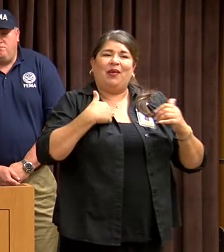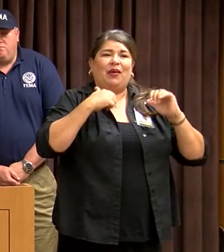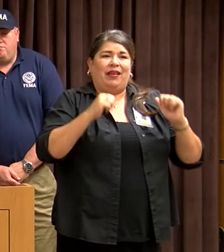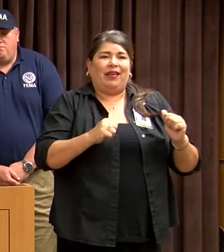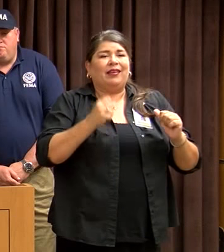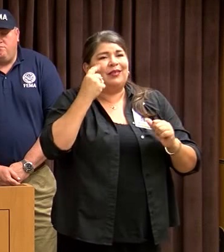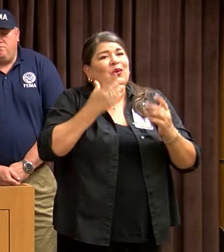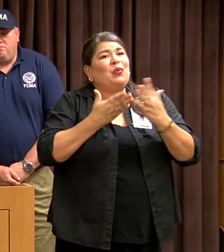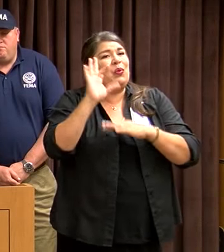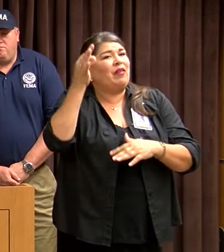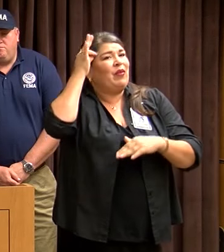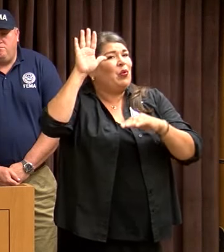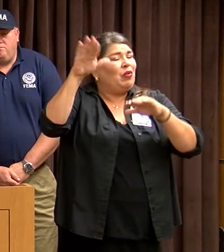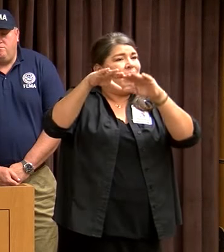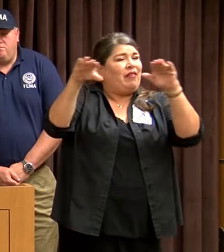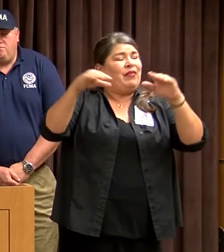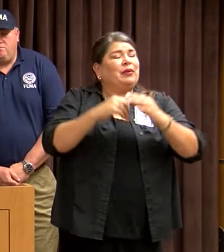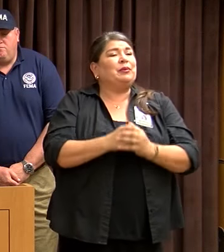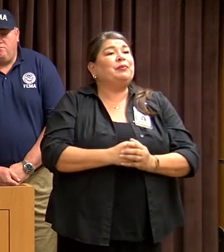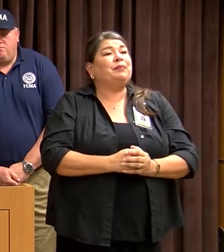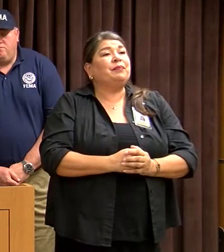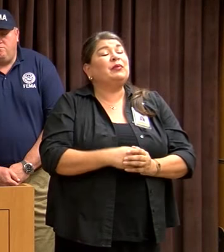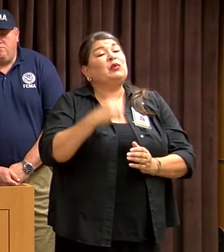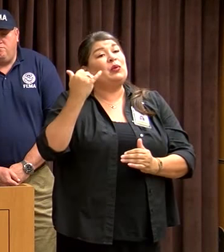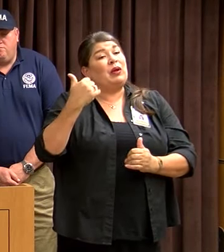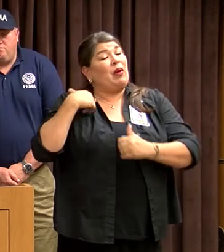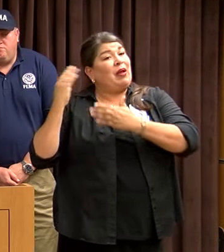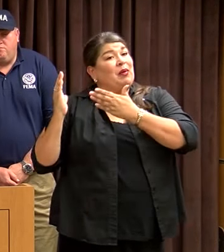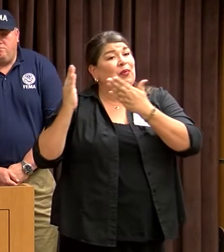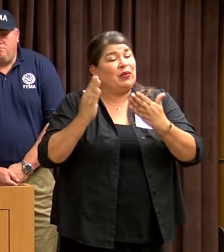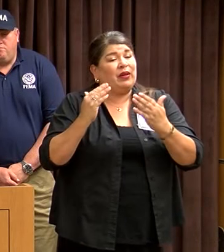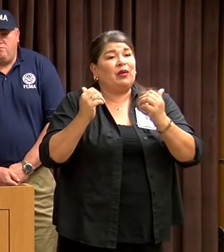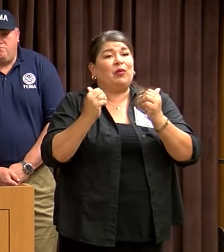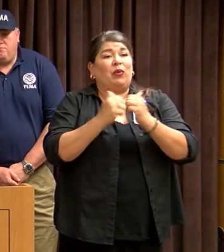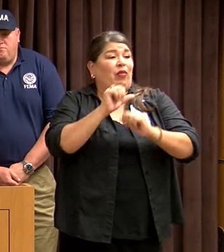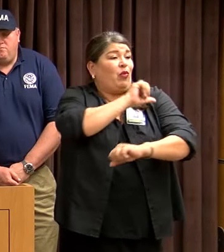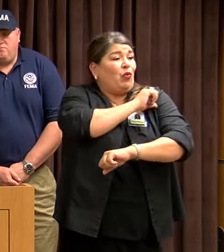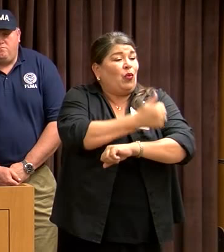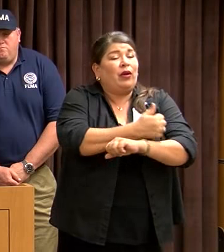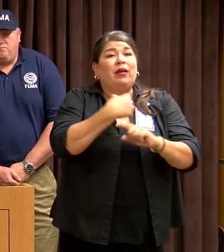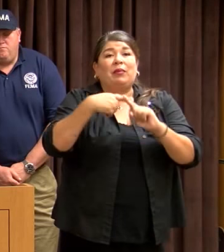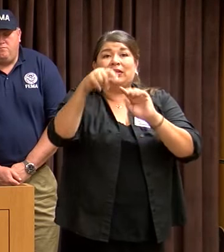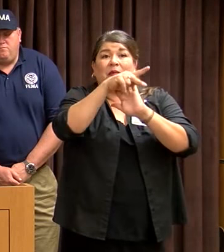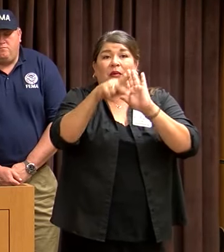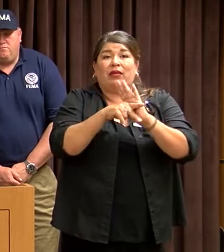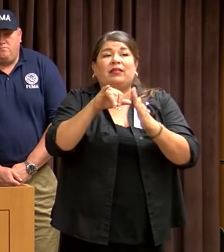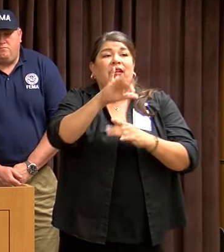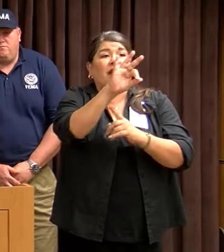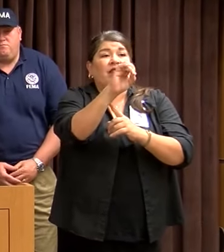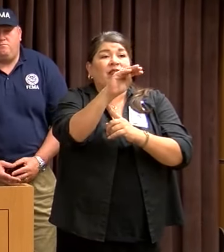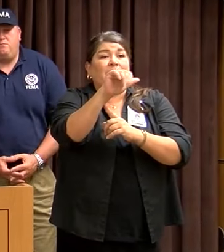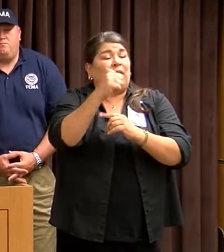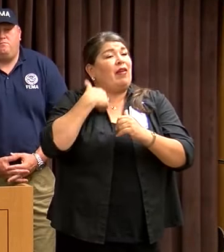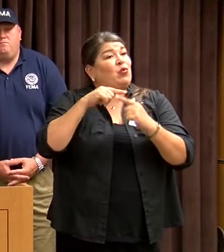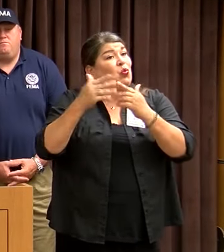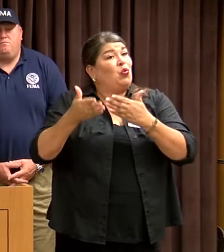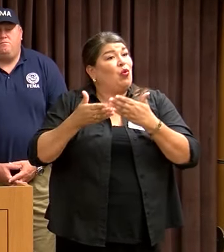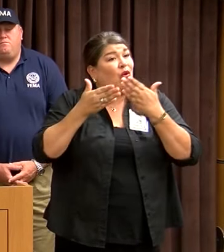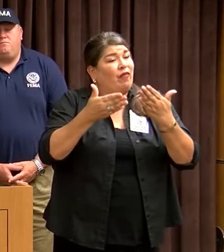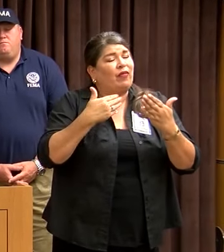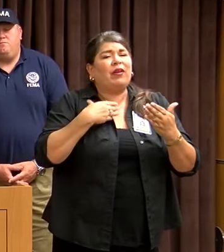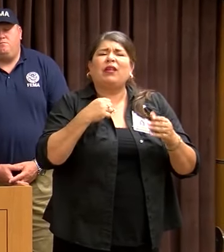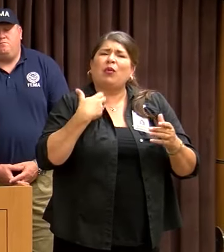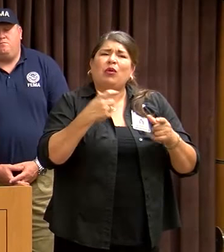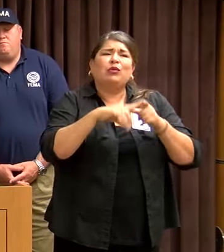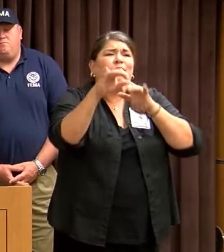level. And so I bring that with me with the authorities and the policies that FEMA has to offer, and I'd like to go over some of those